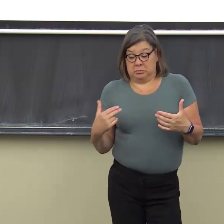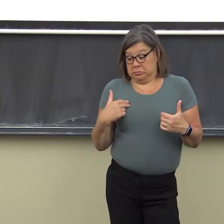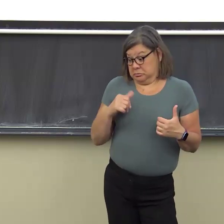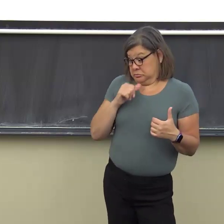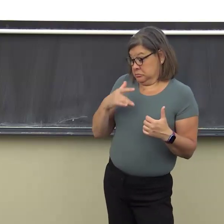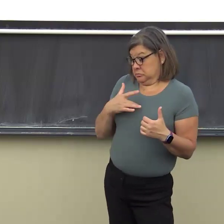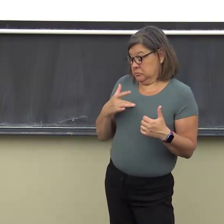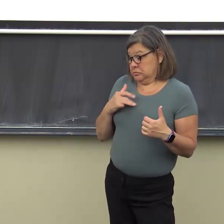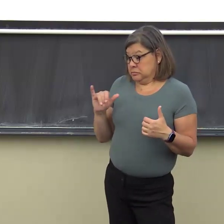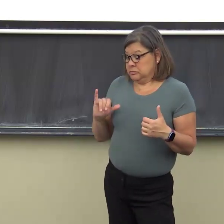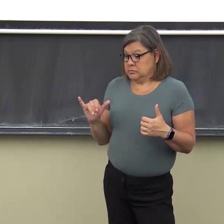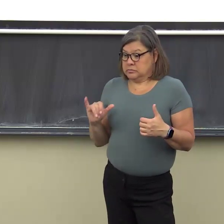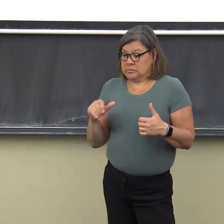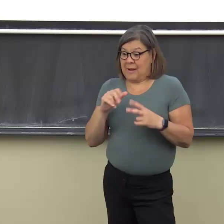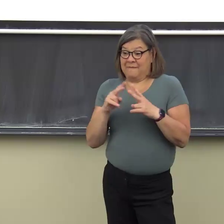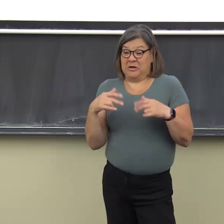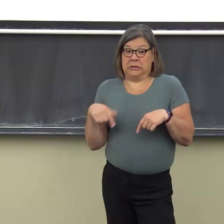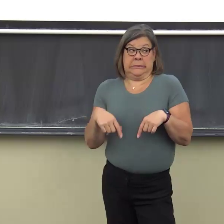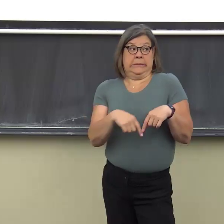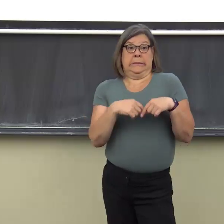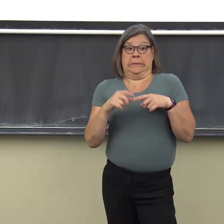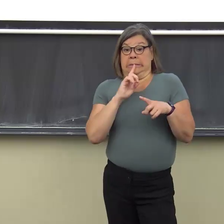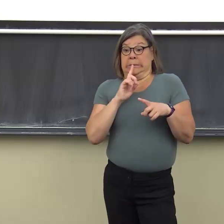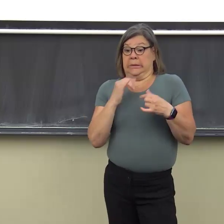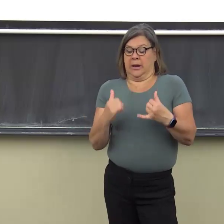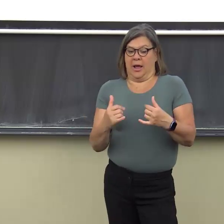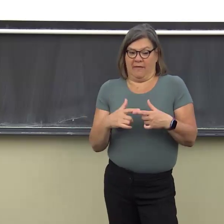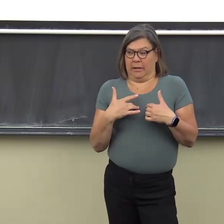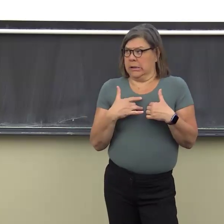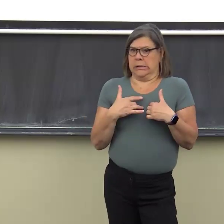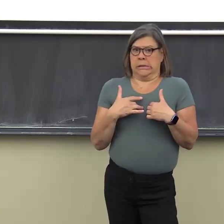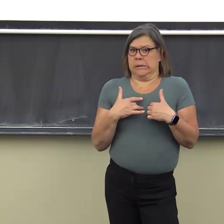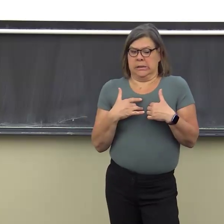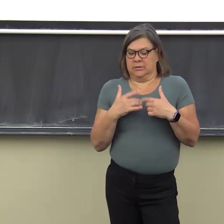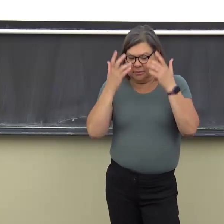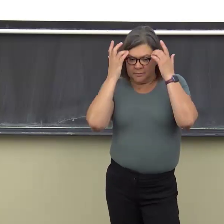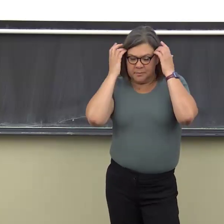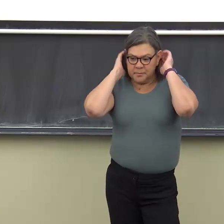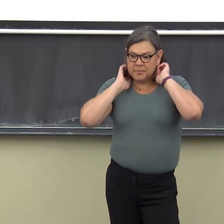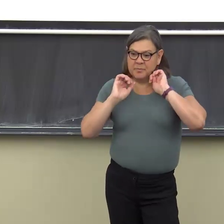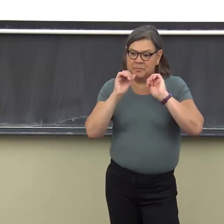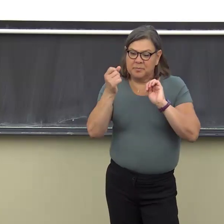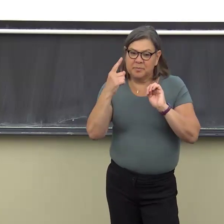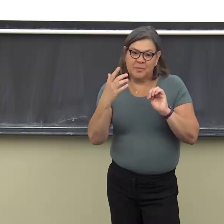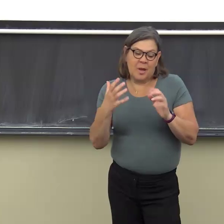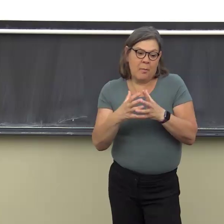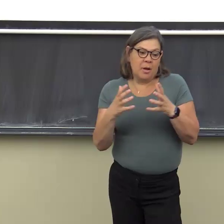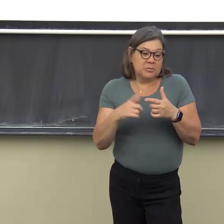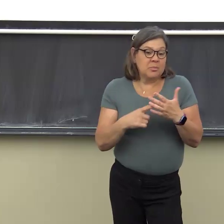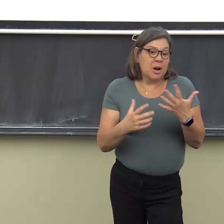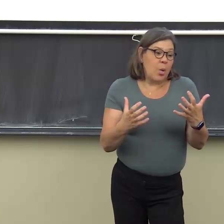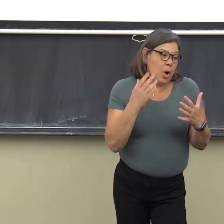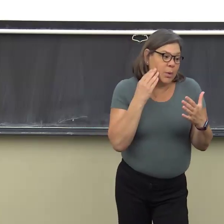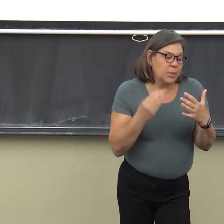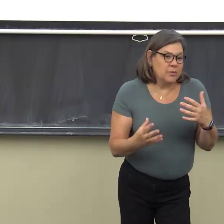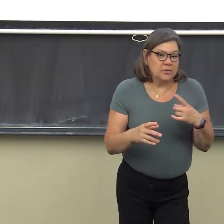feel I'm very nervous talking right now, because I'm like, I feel like, I don't understand much, but I want to, and I'm informing. So